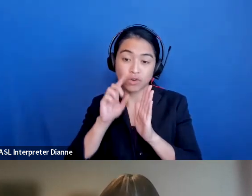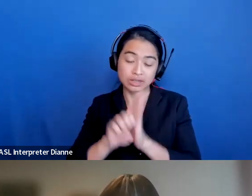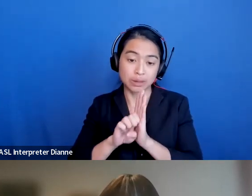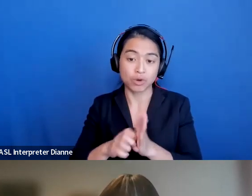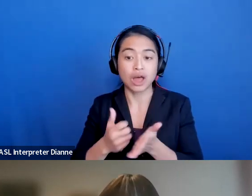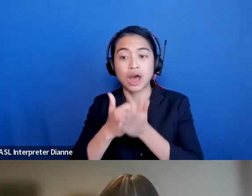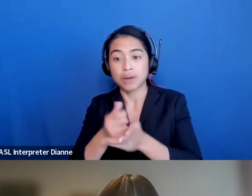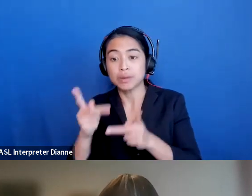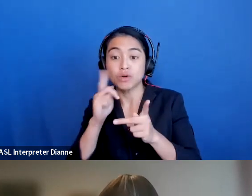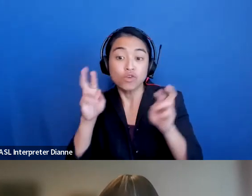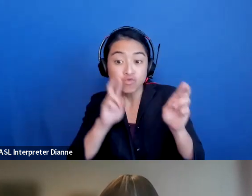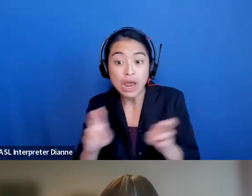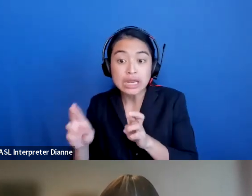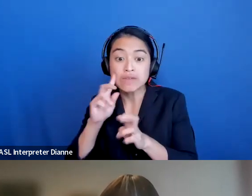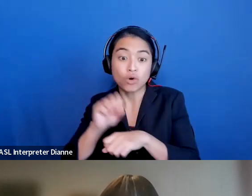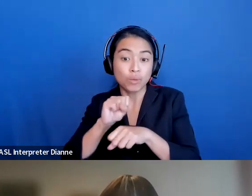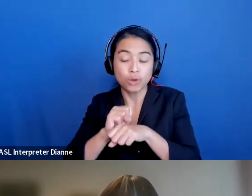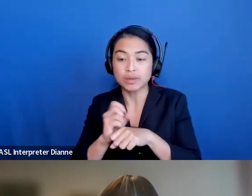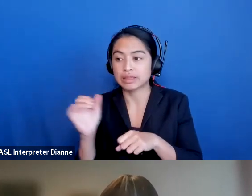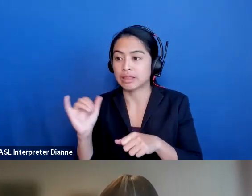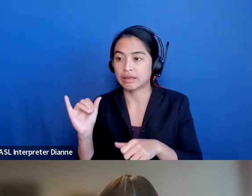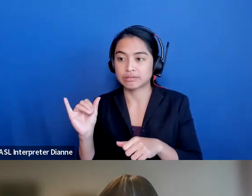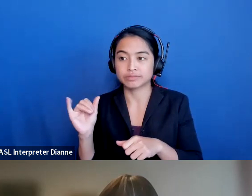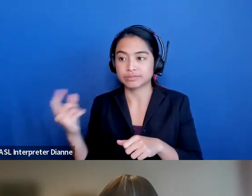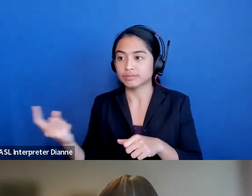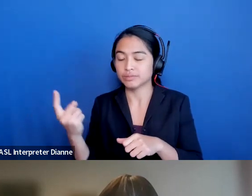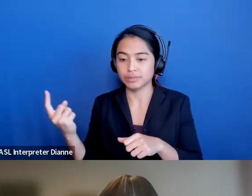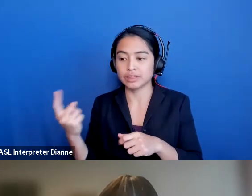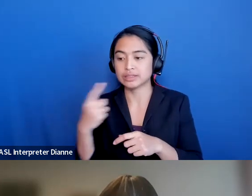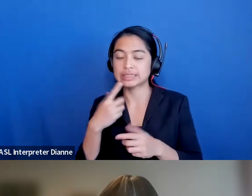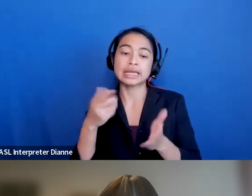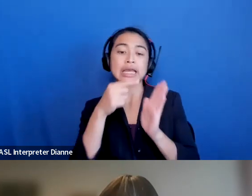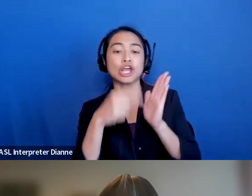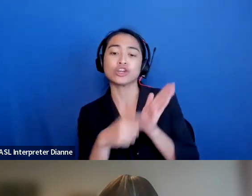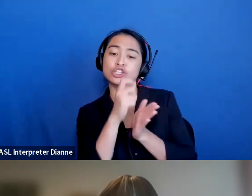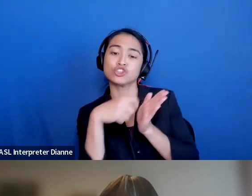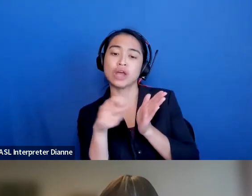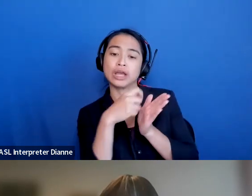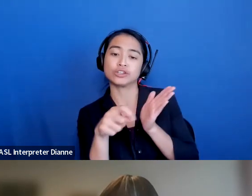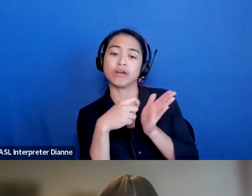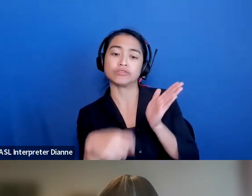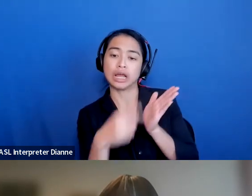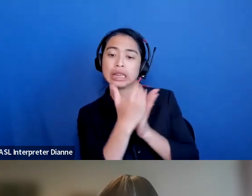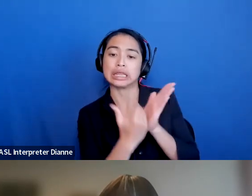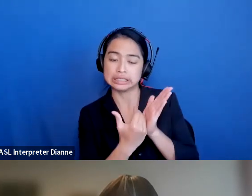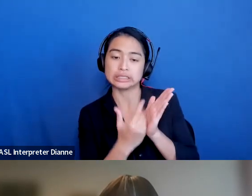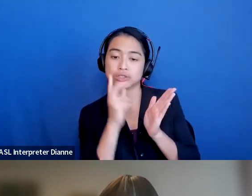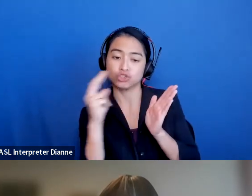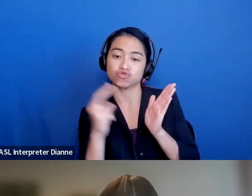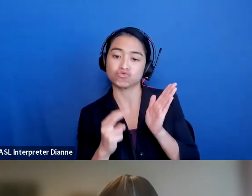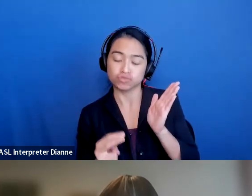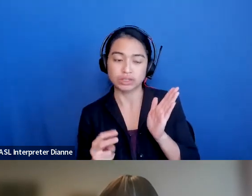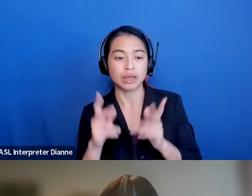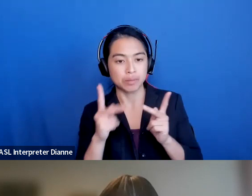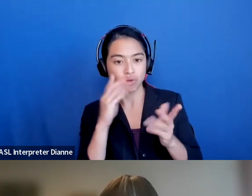help people get ready for employment? Like, you know, something that goes, here's a checklist that you can go through and, Right. you know, and have